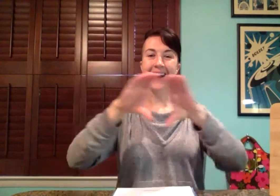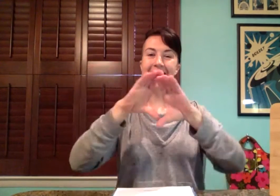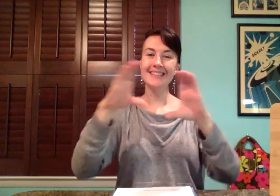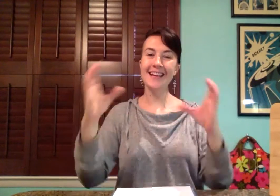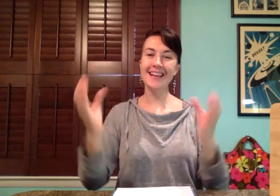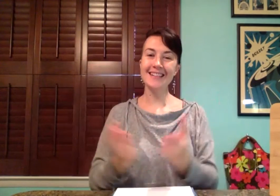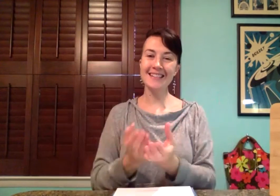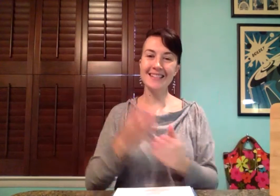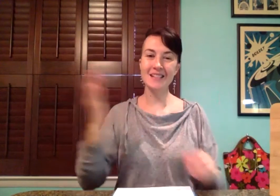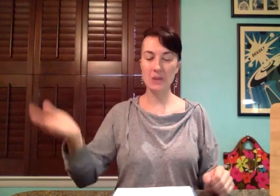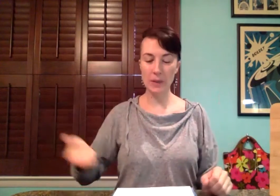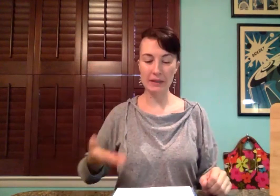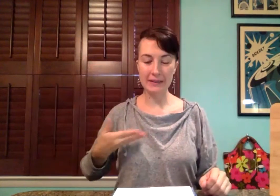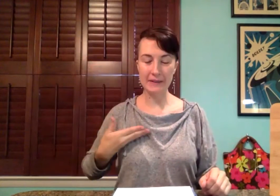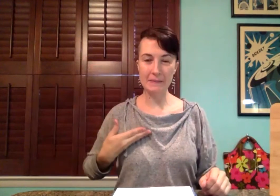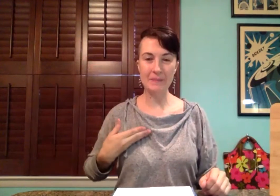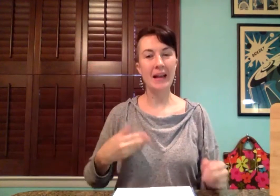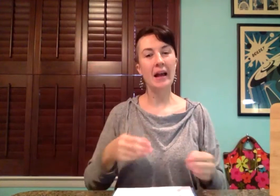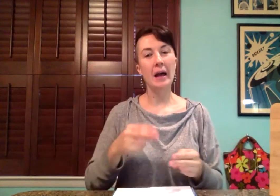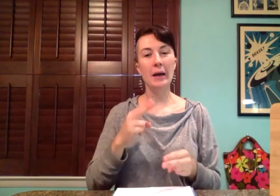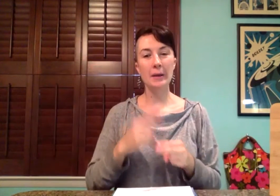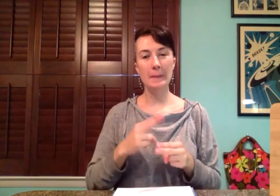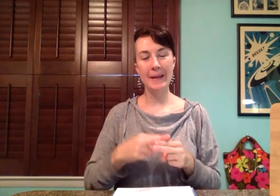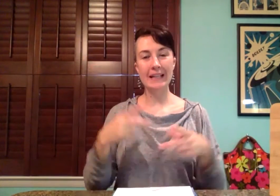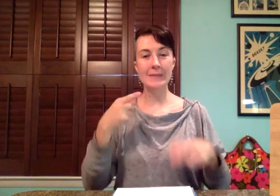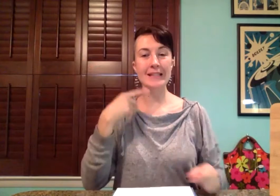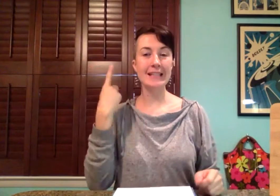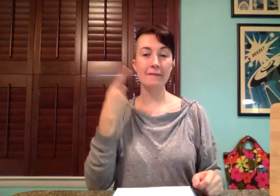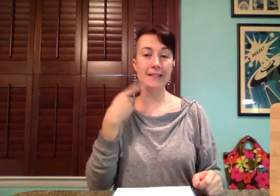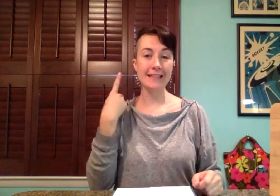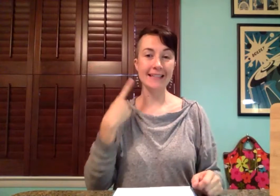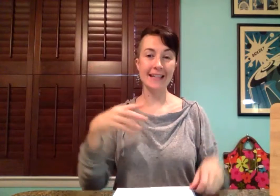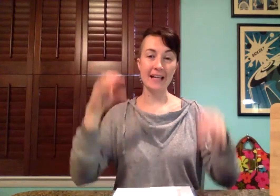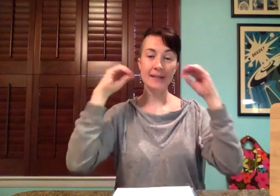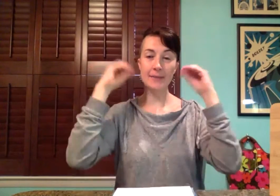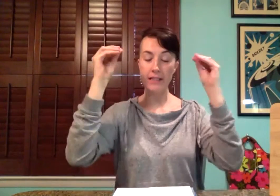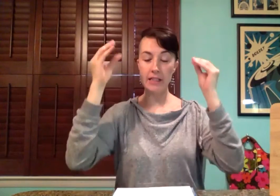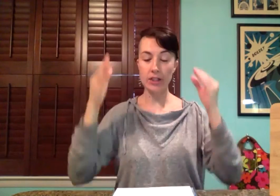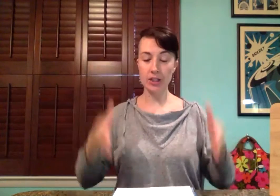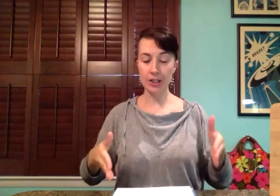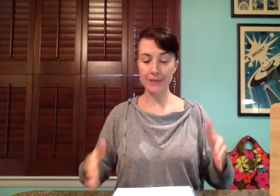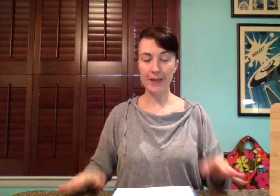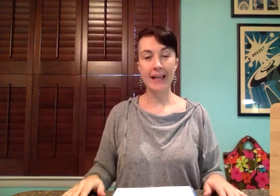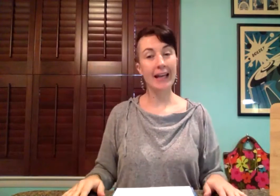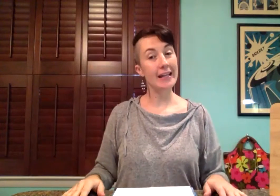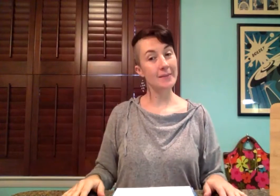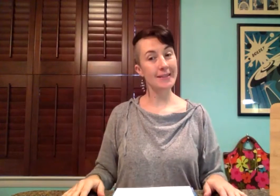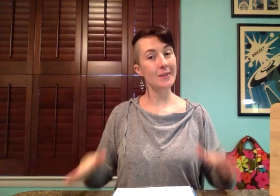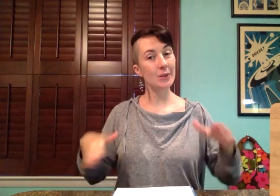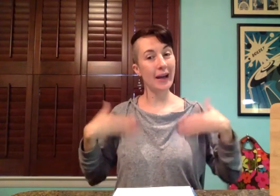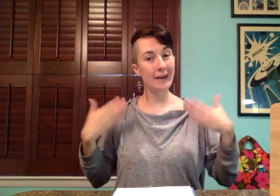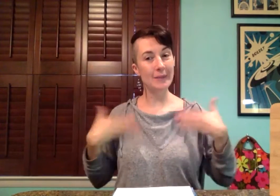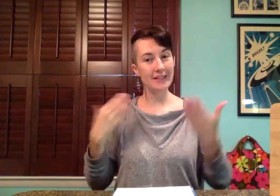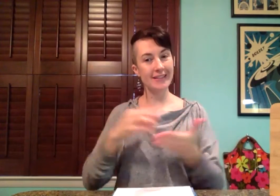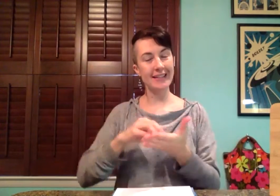Hi, class. Welcome. My name is Stephanie. I am the teacher, and I am so happy to get